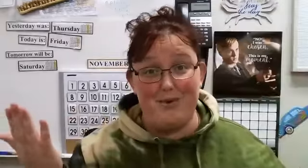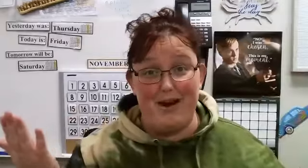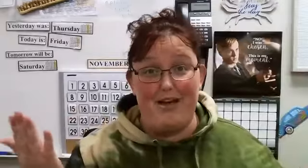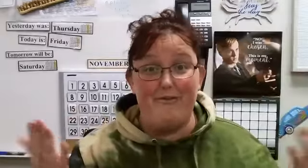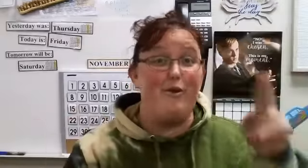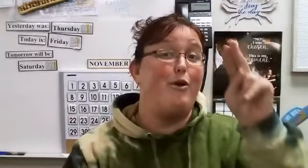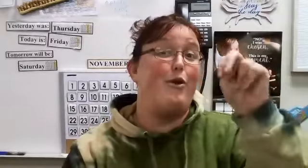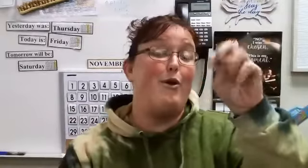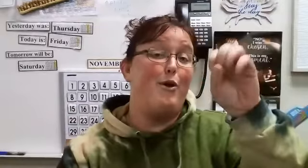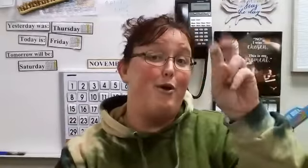one of